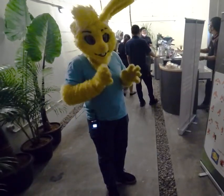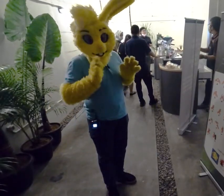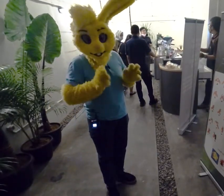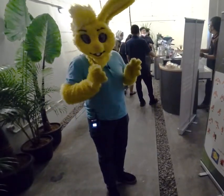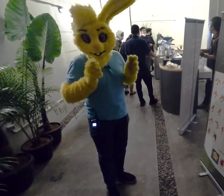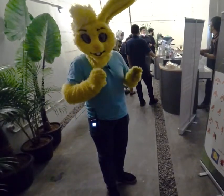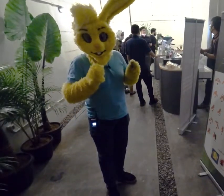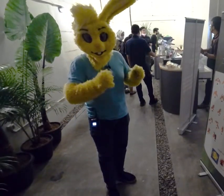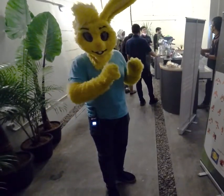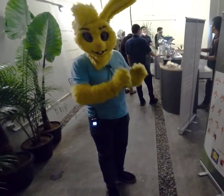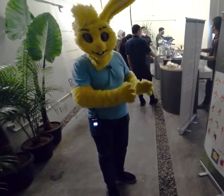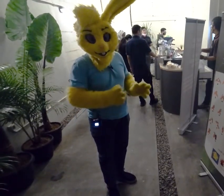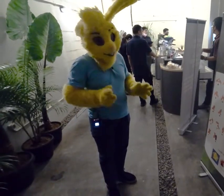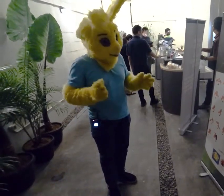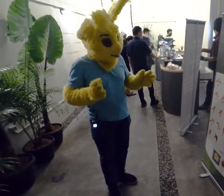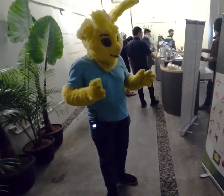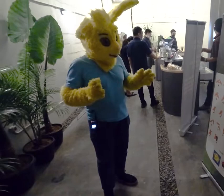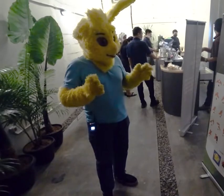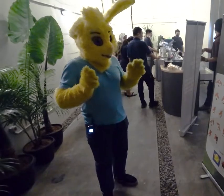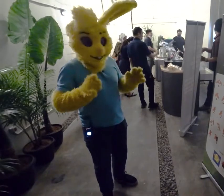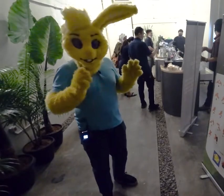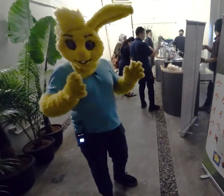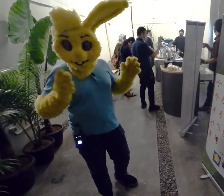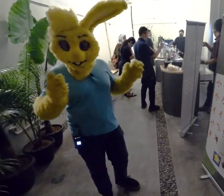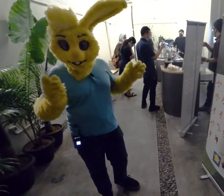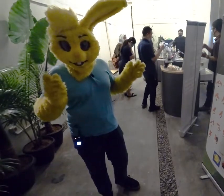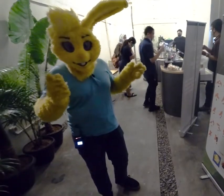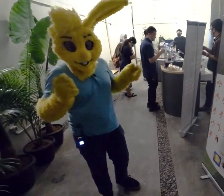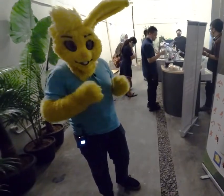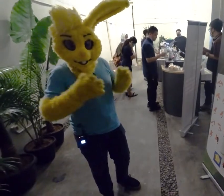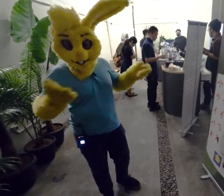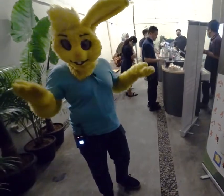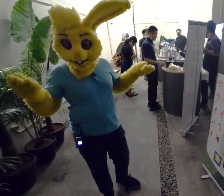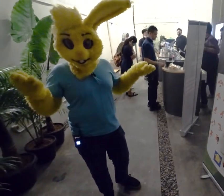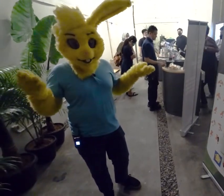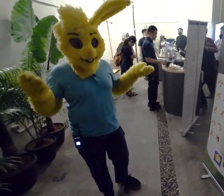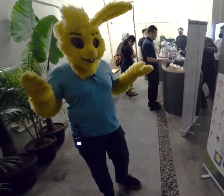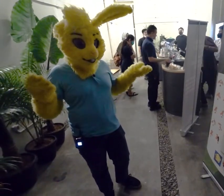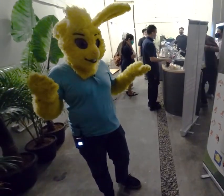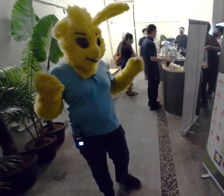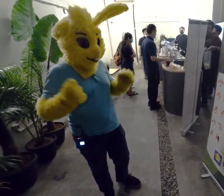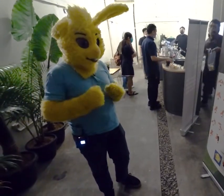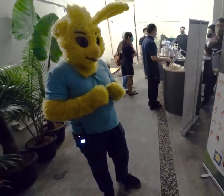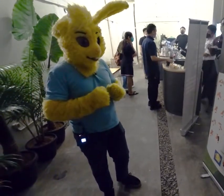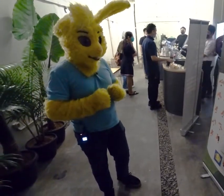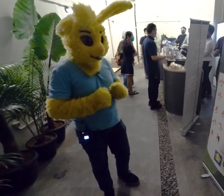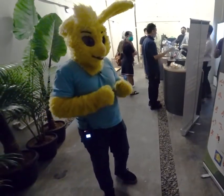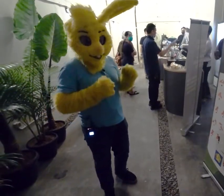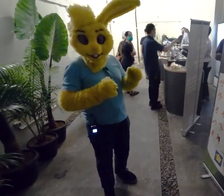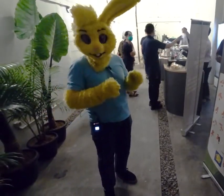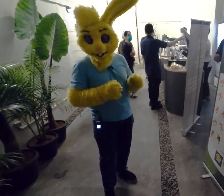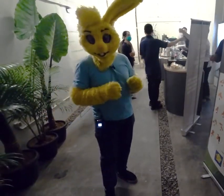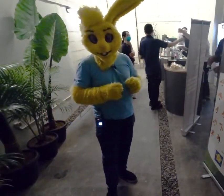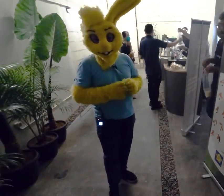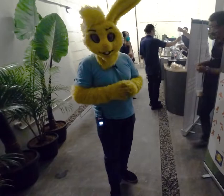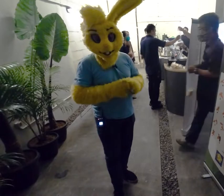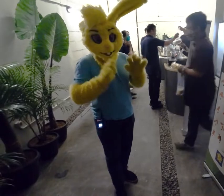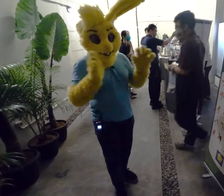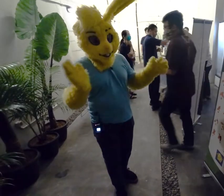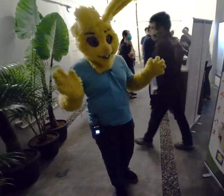very first time in here and probably very first in Jakarta area, I suppose, I don't know but I'm not gonna